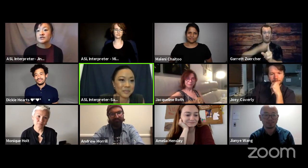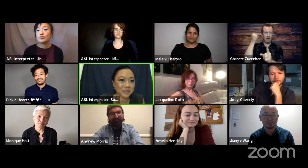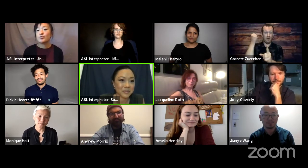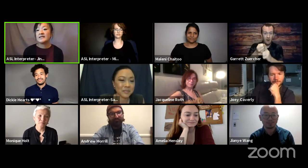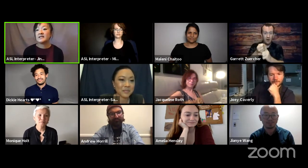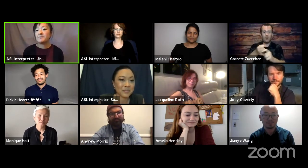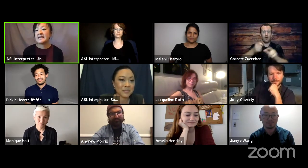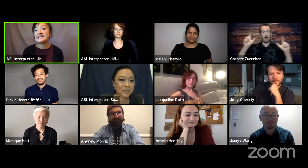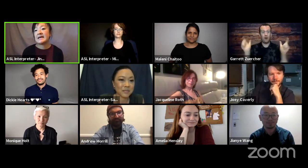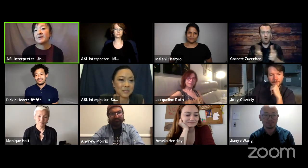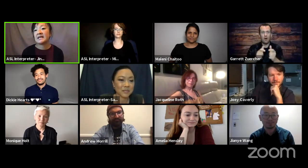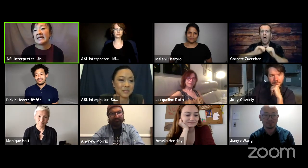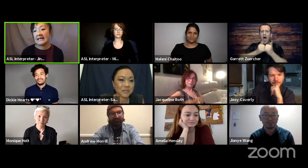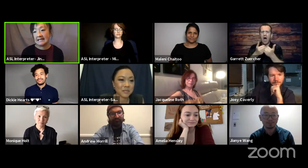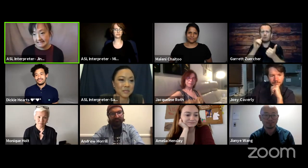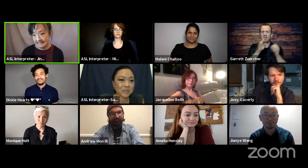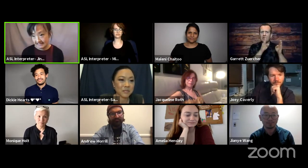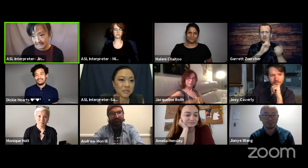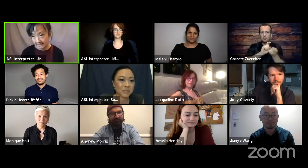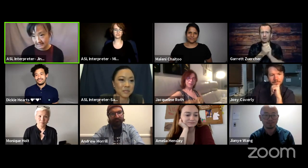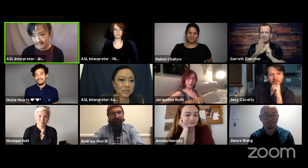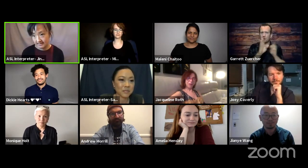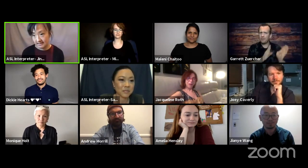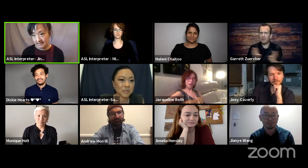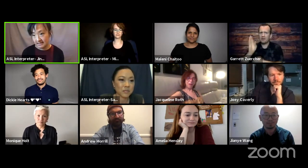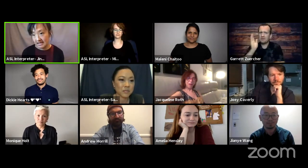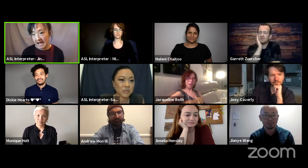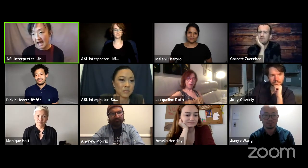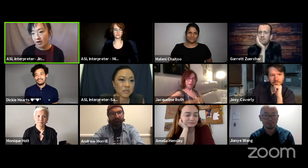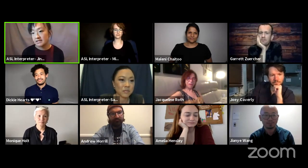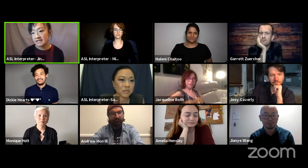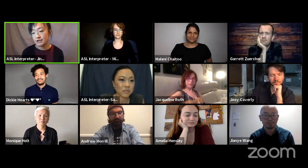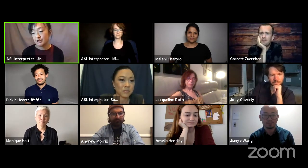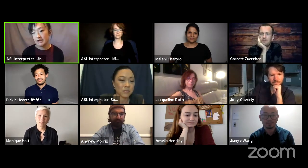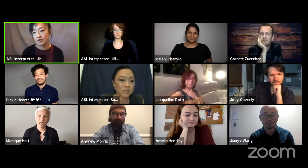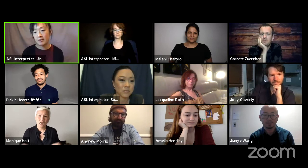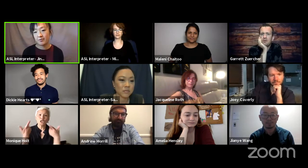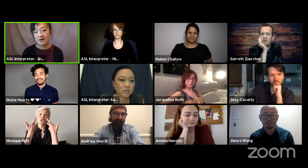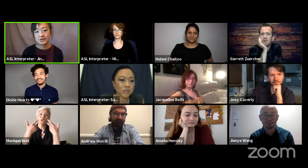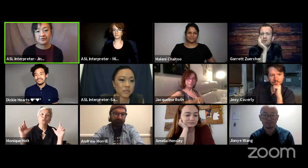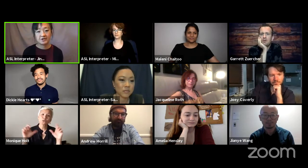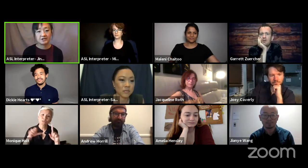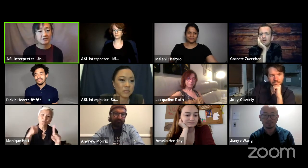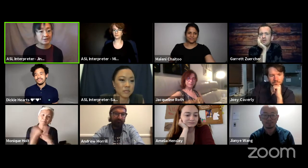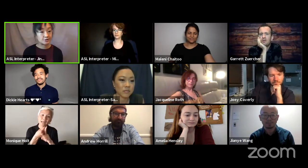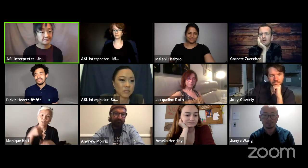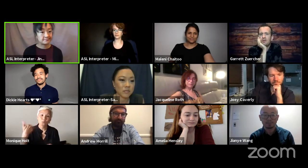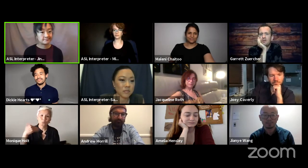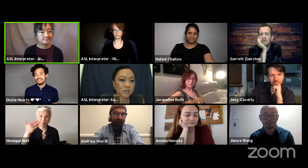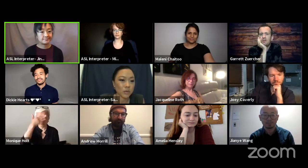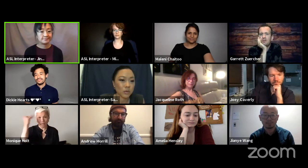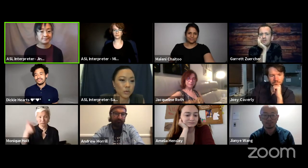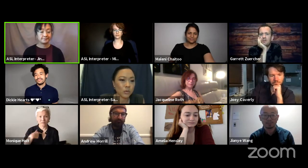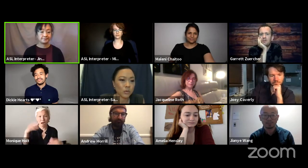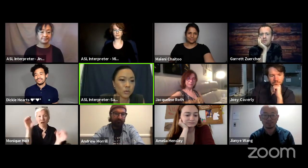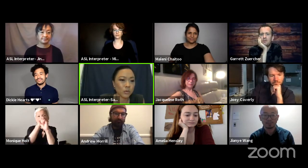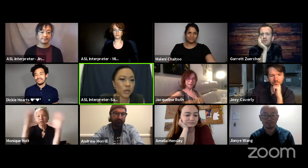So when the pandemic hit, how did it change your preparation for this production? Oh, COVID